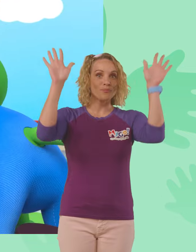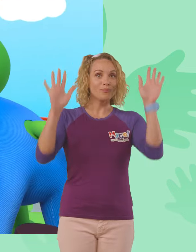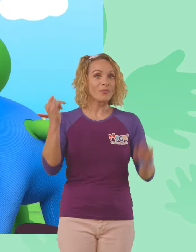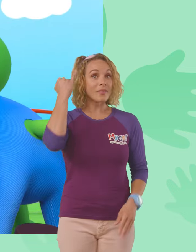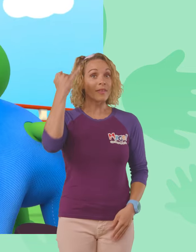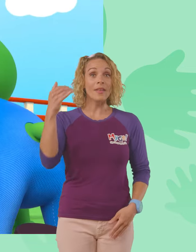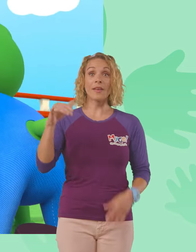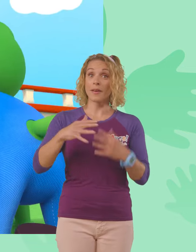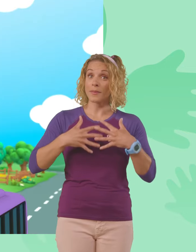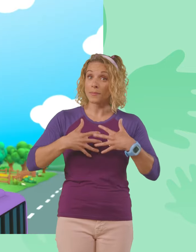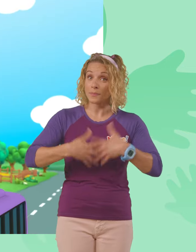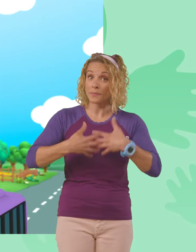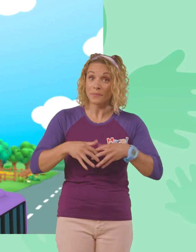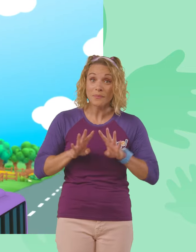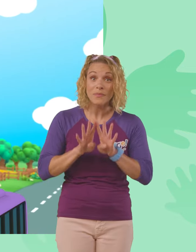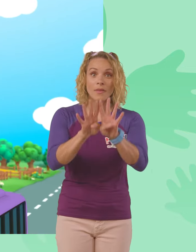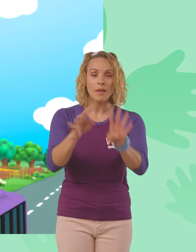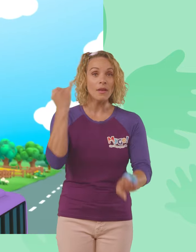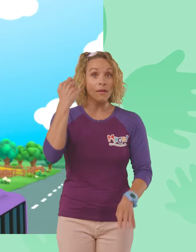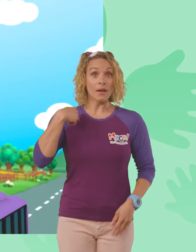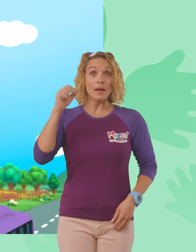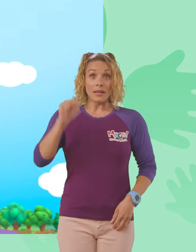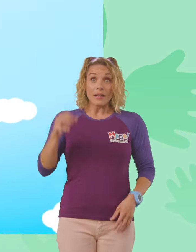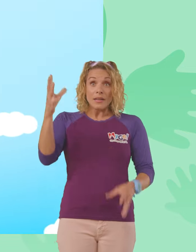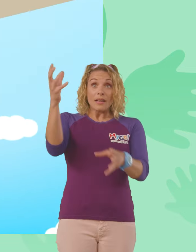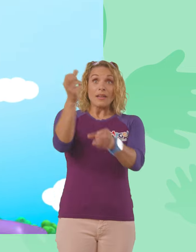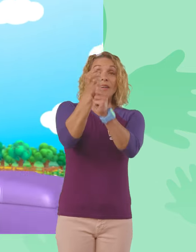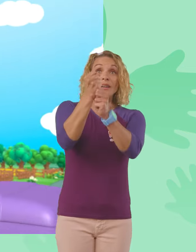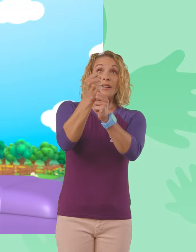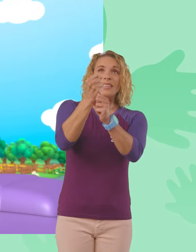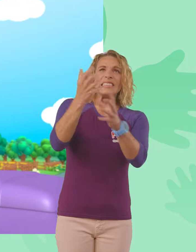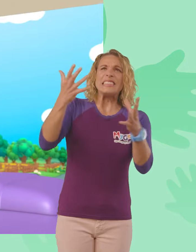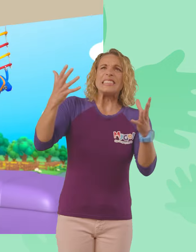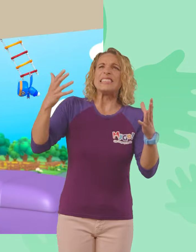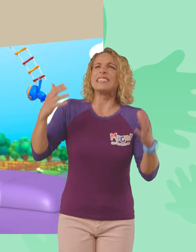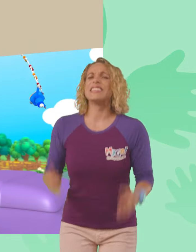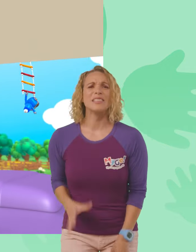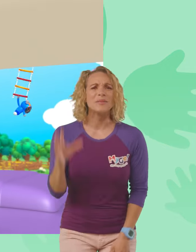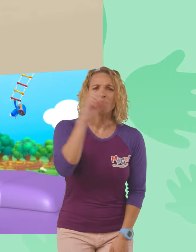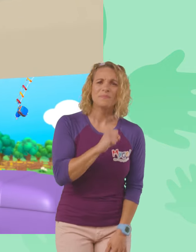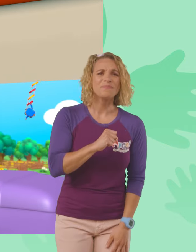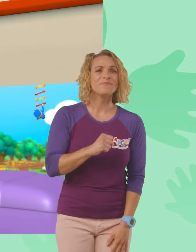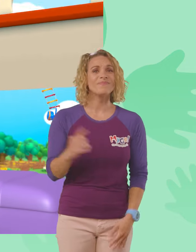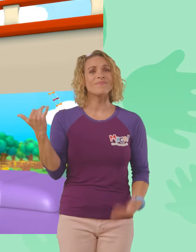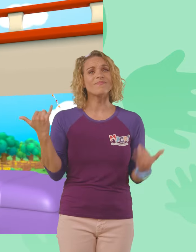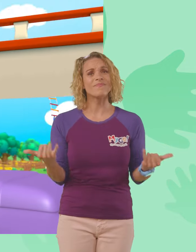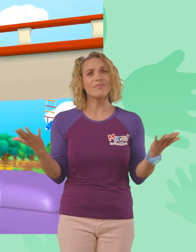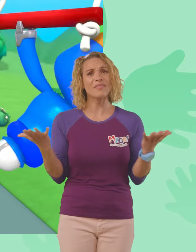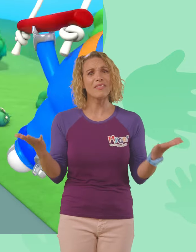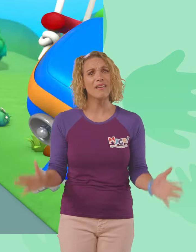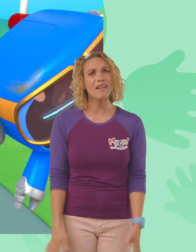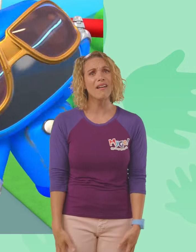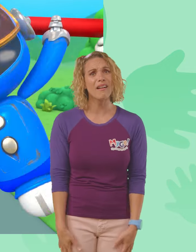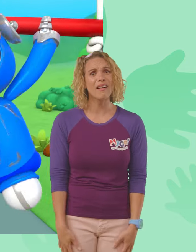Great idea, Mechanicals! If I can just grab hold... Missed! Now what?